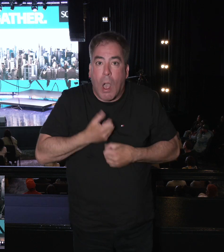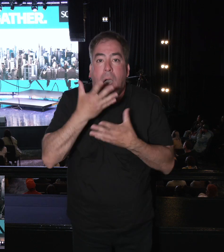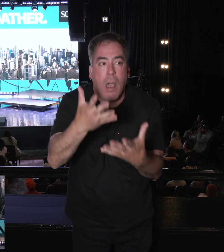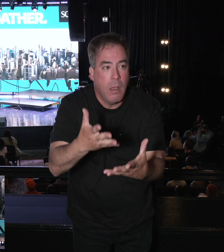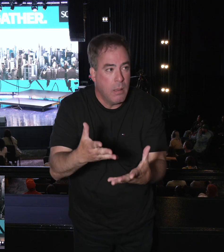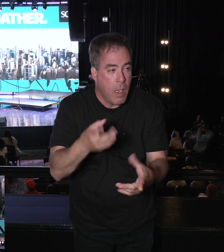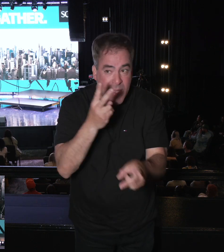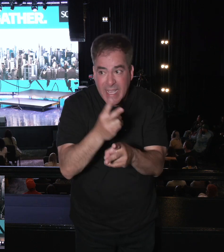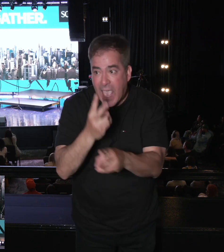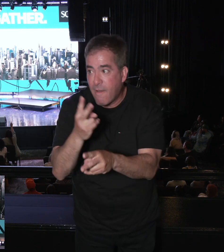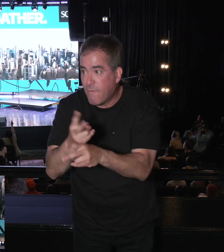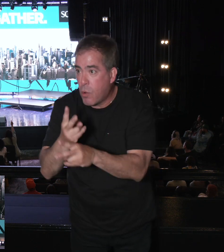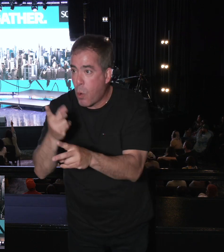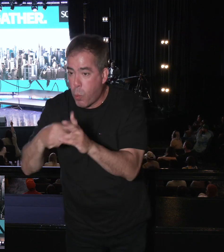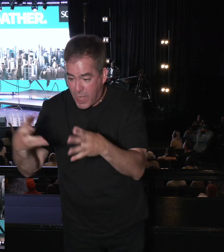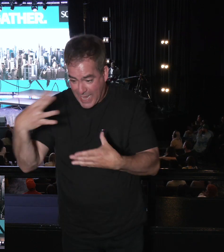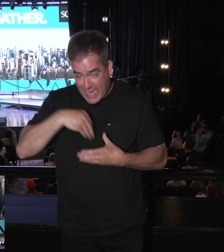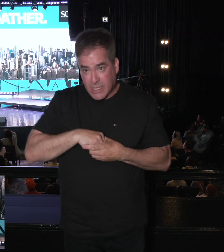you're filling yourself with.